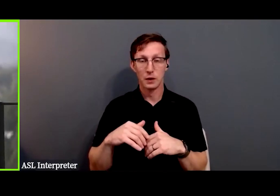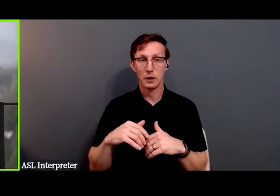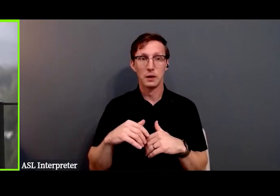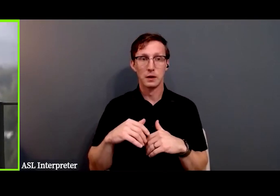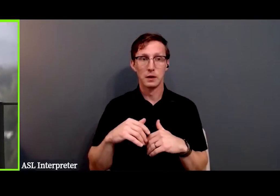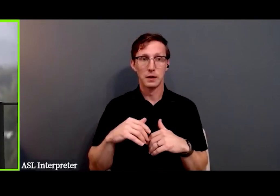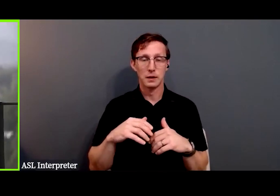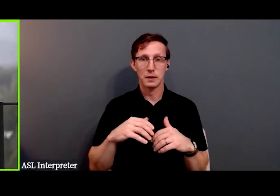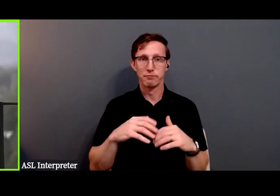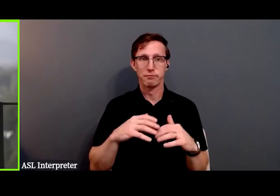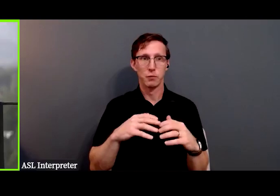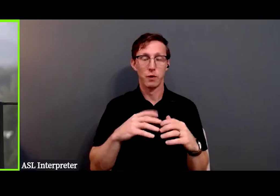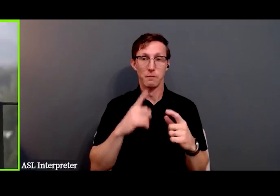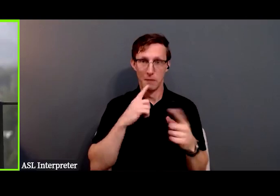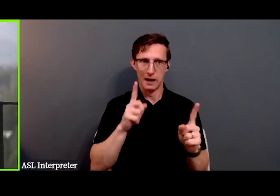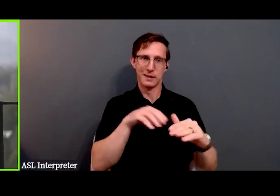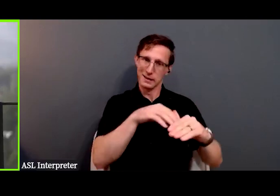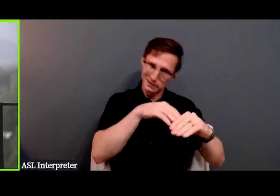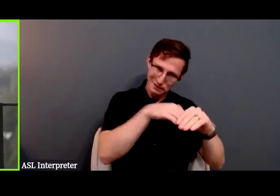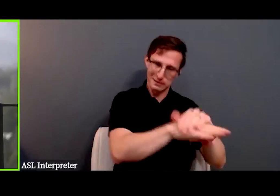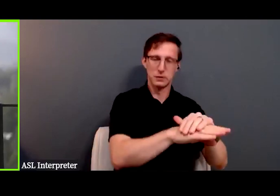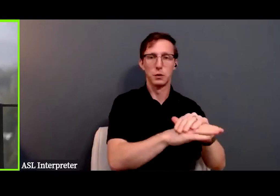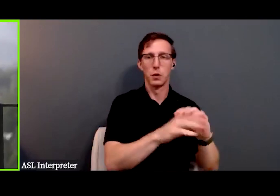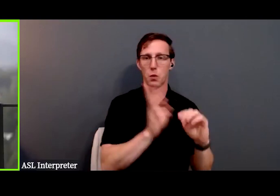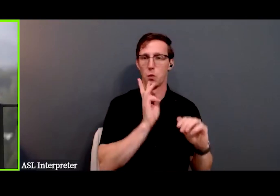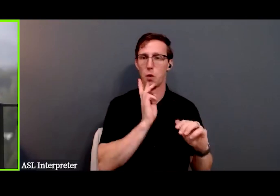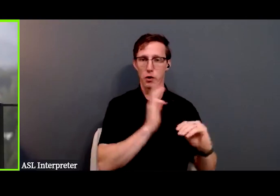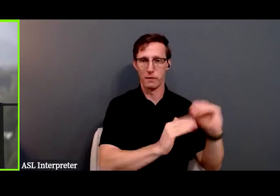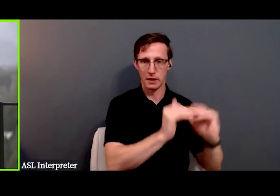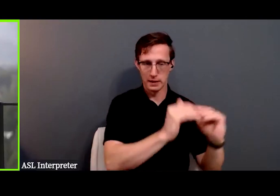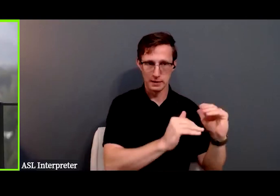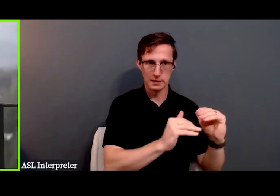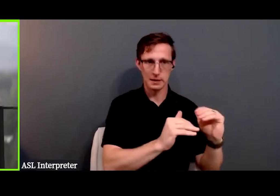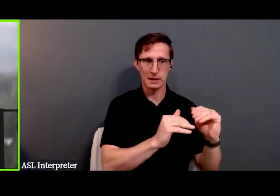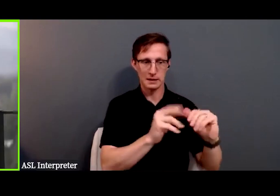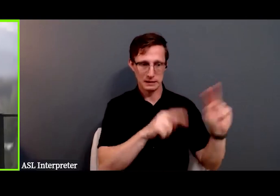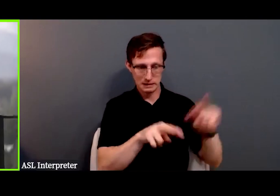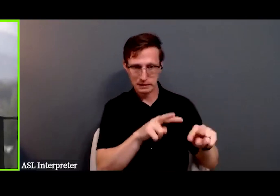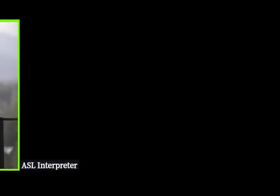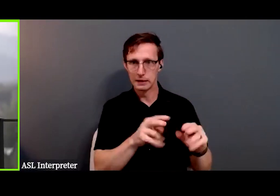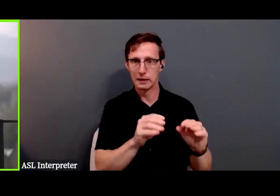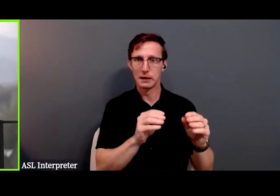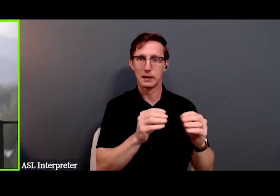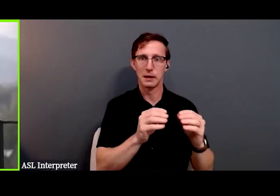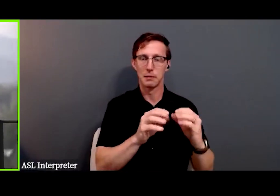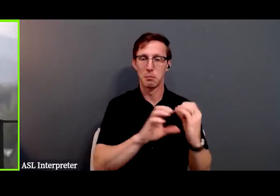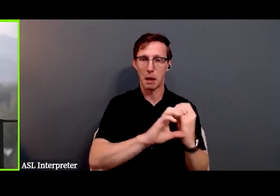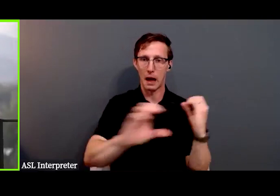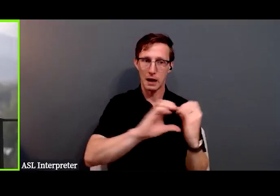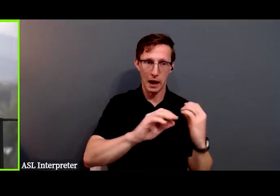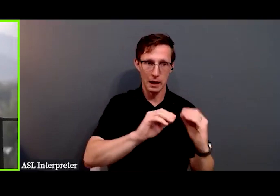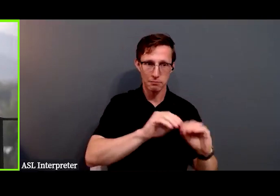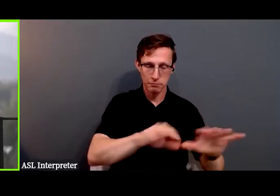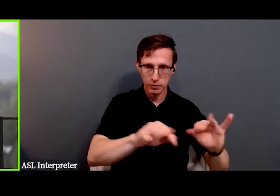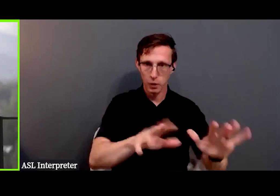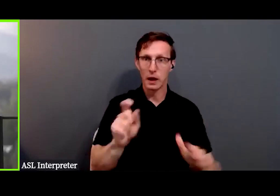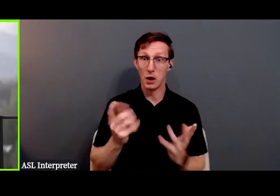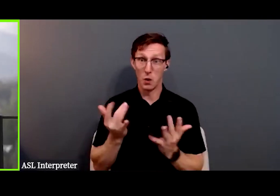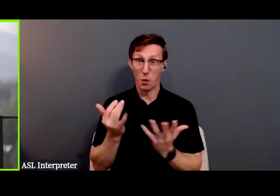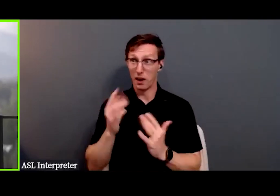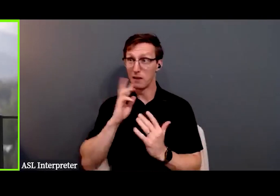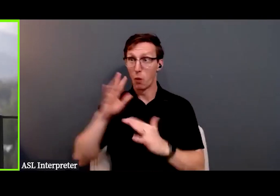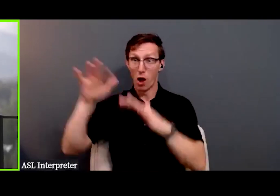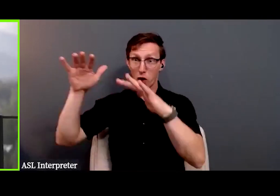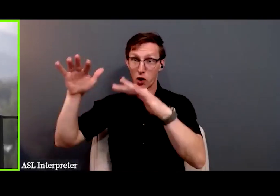lines beginning on Monday, September 30th. We had to wait for the floodwaters to recede and we had to be able to